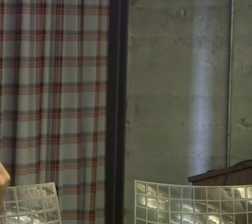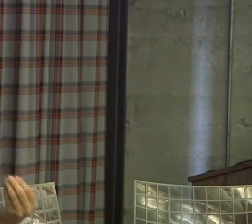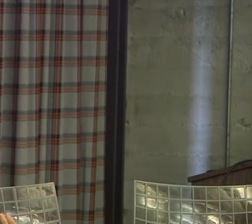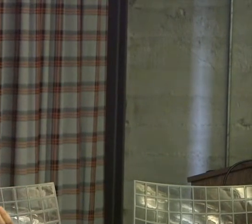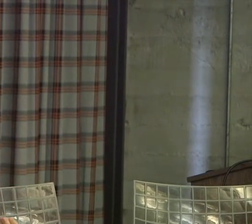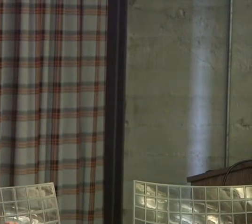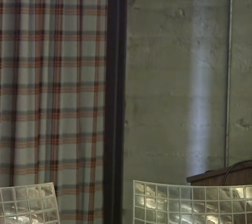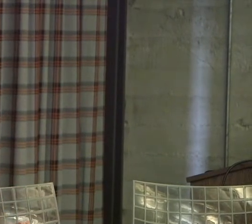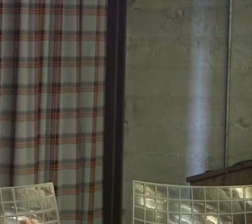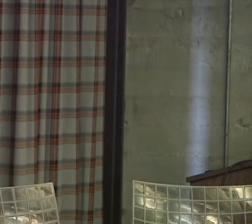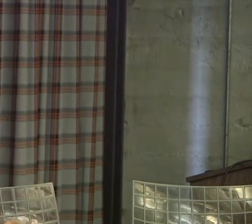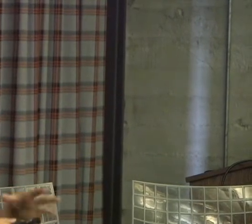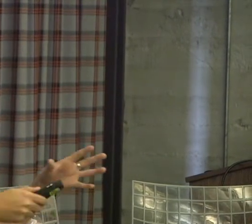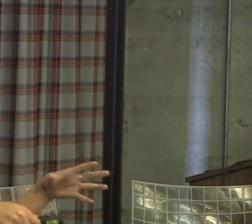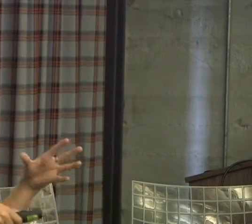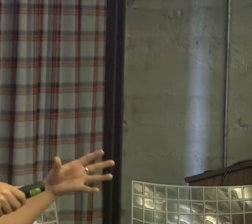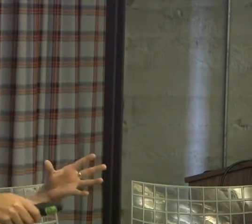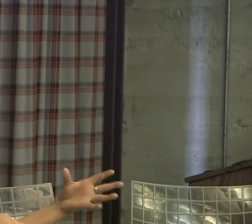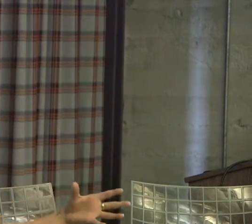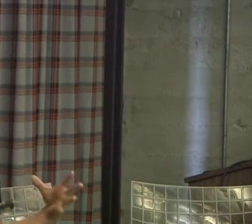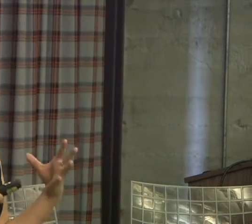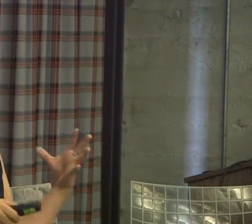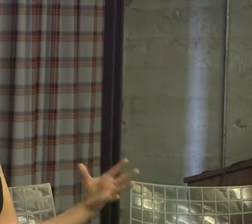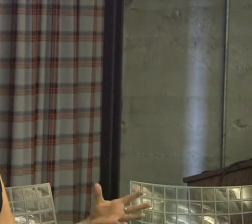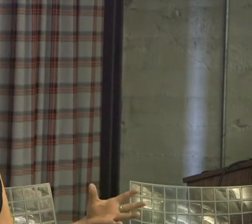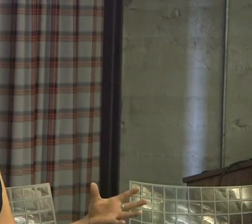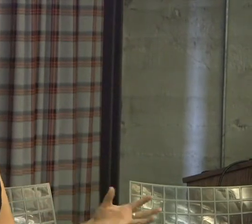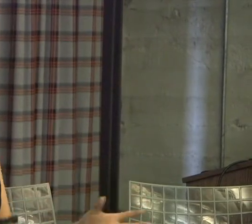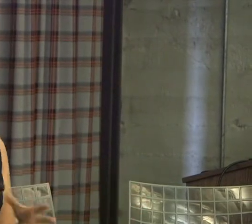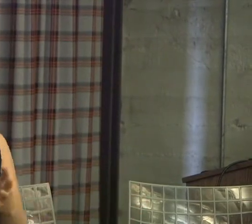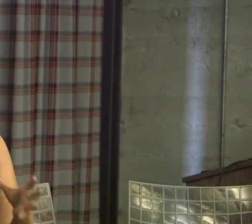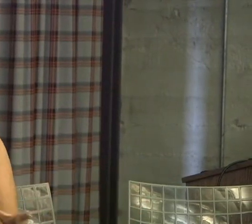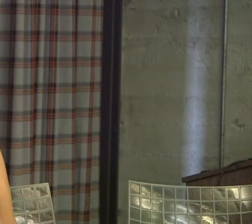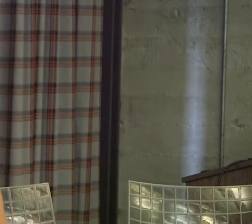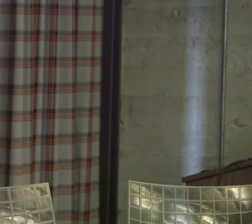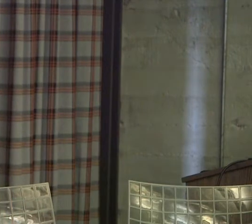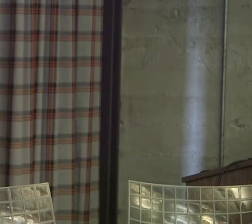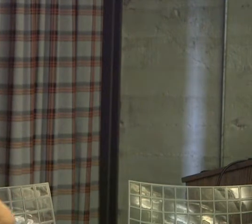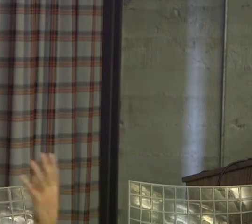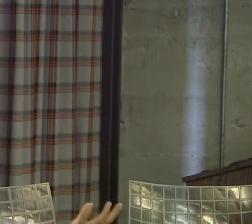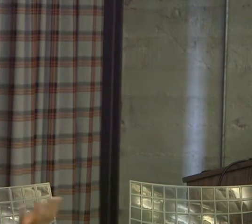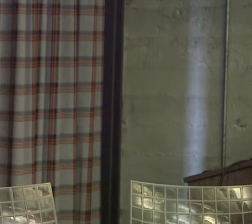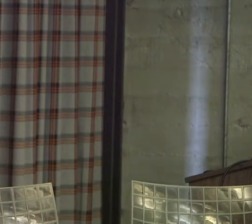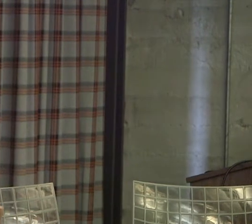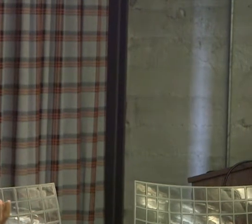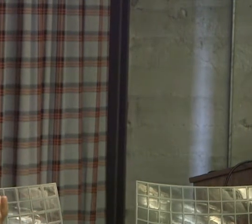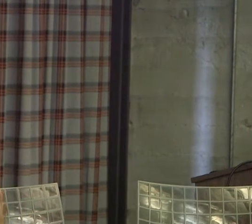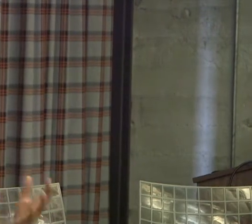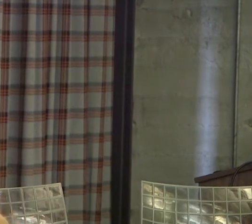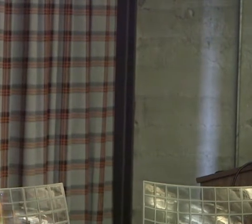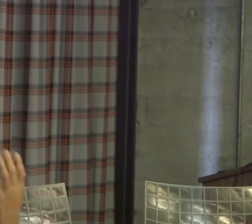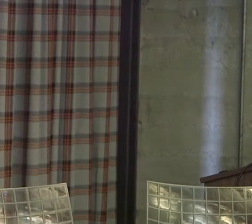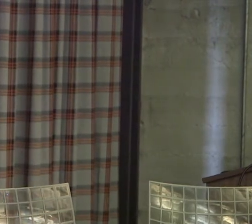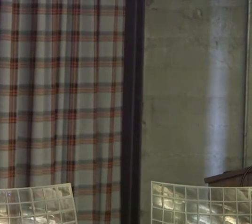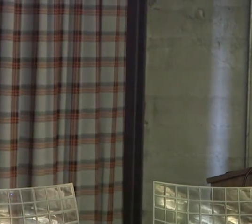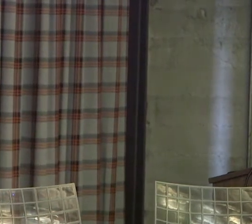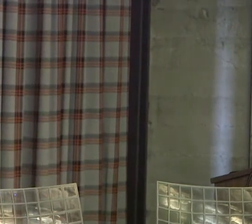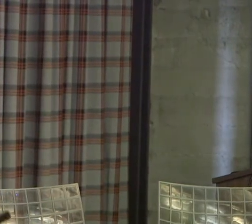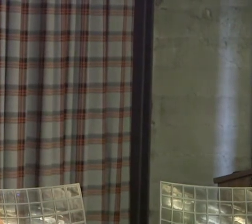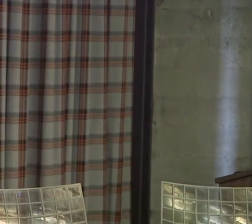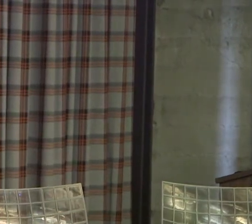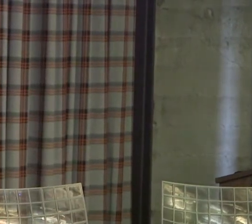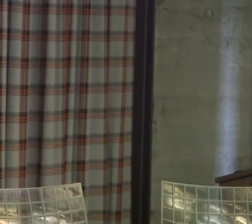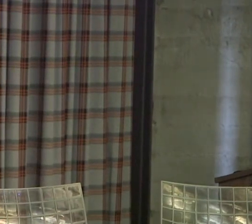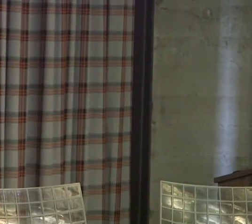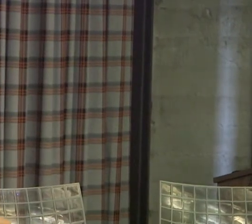if you're having that empathetic response, you're going to create space for people to learn. They're going to get things wrong, but it's going to be forgiven. They're going to be really